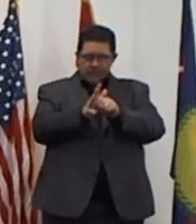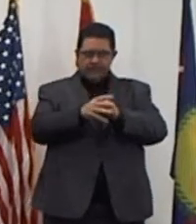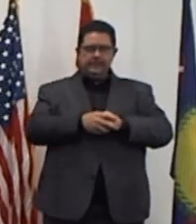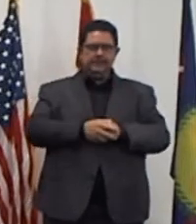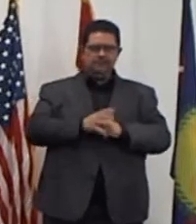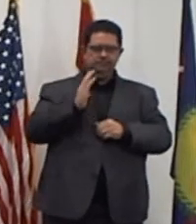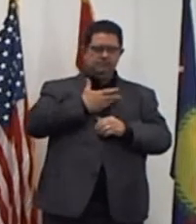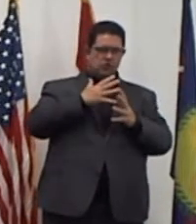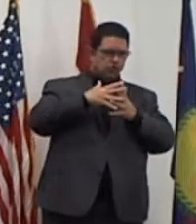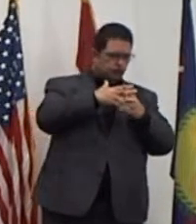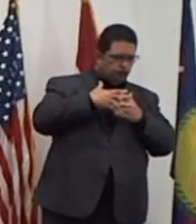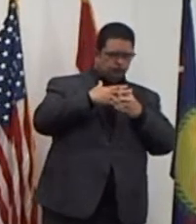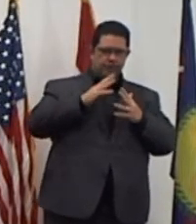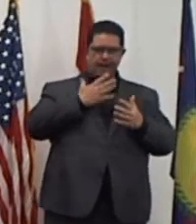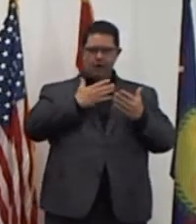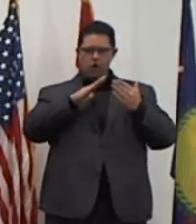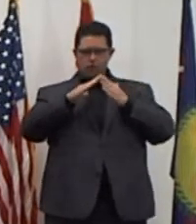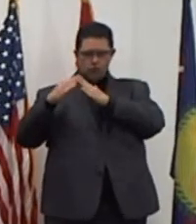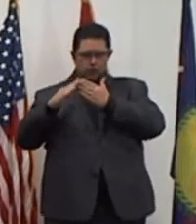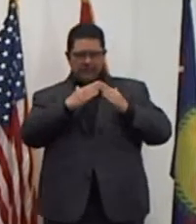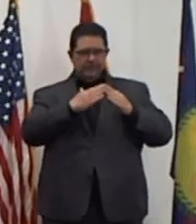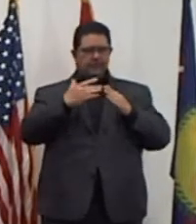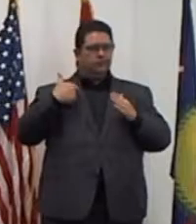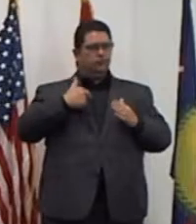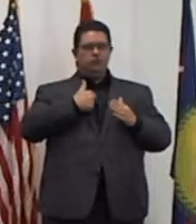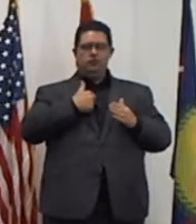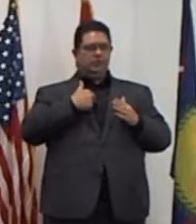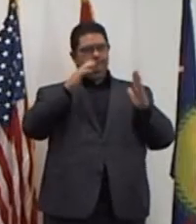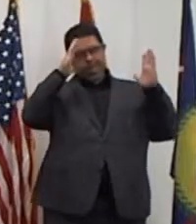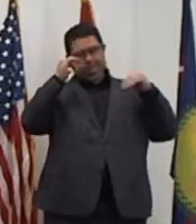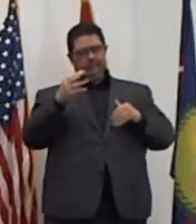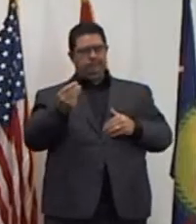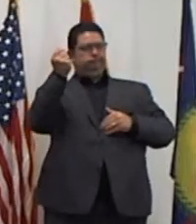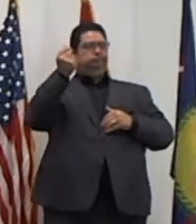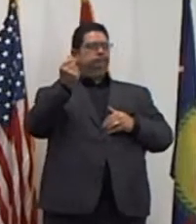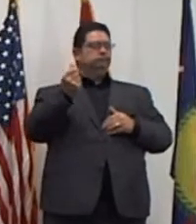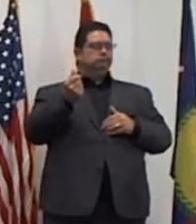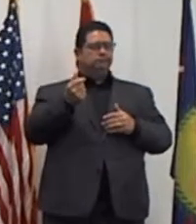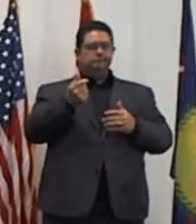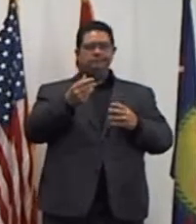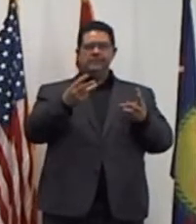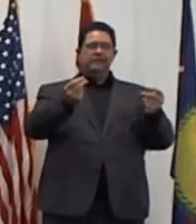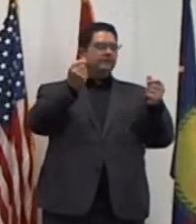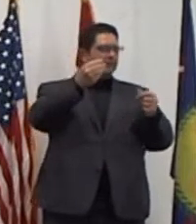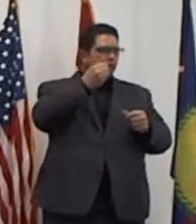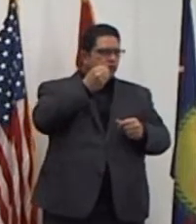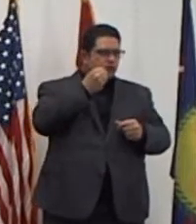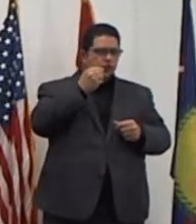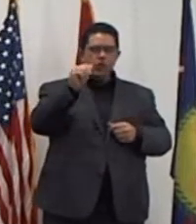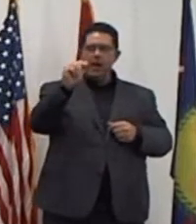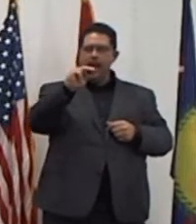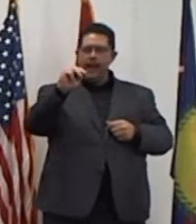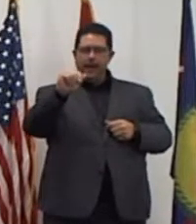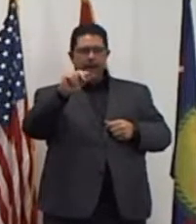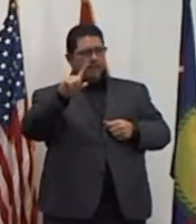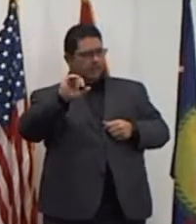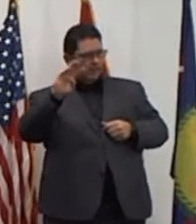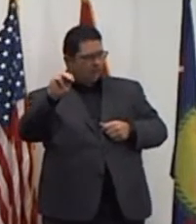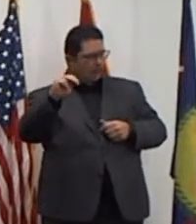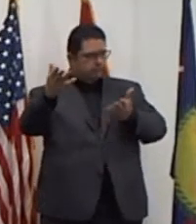our community, we're used to instant results, fast food, Amazon delivery, or high-speed